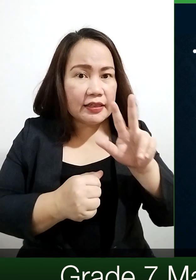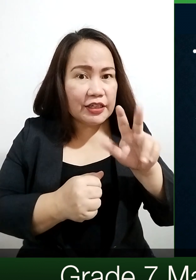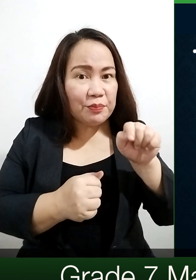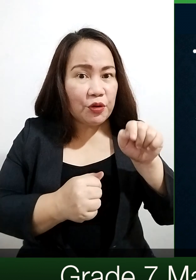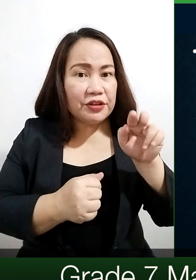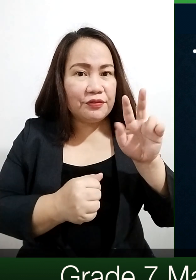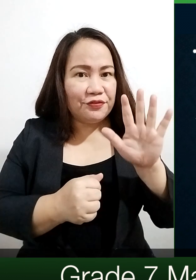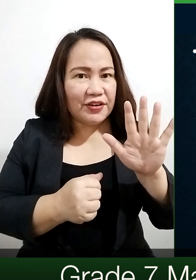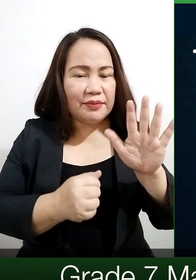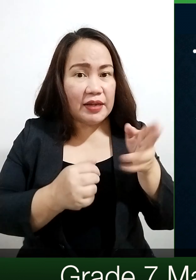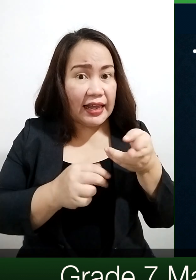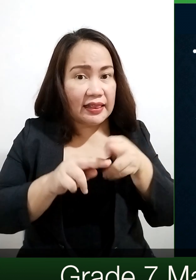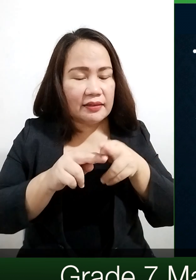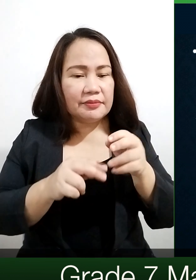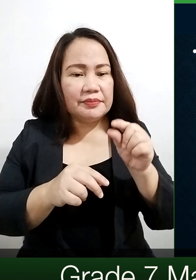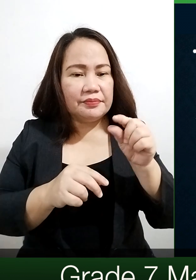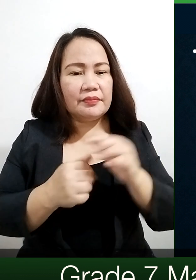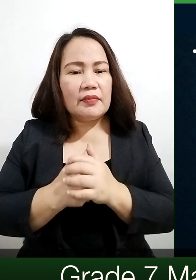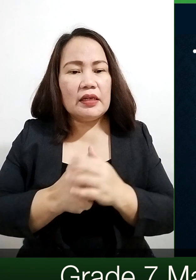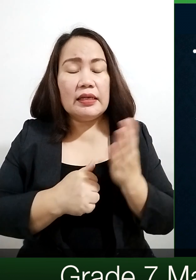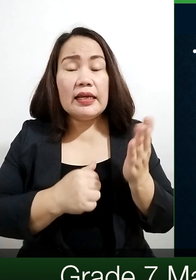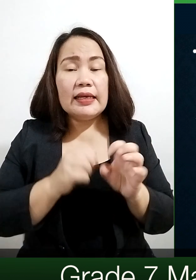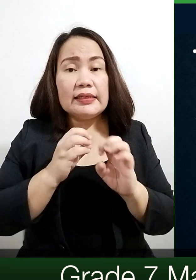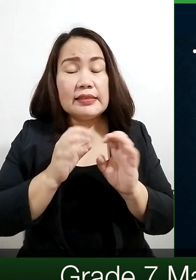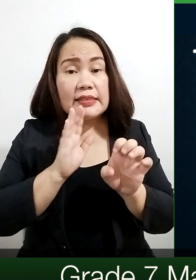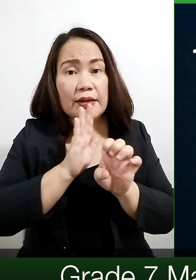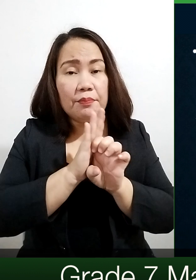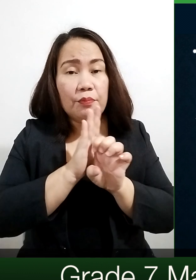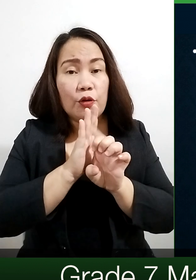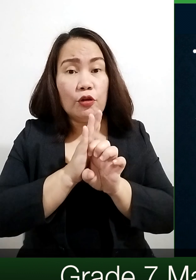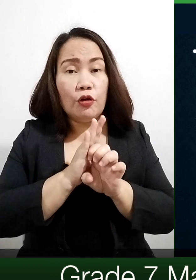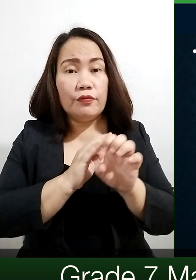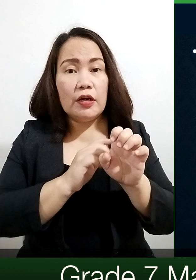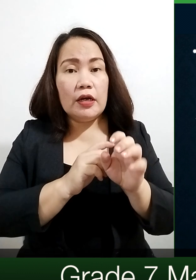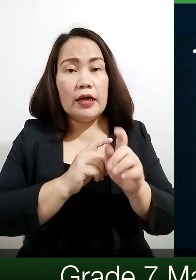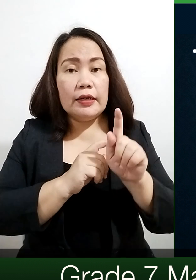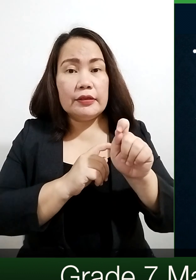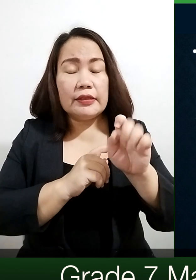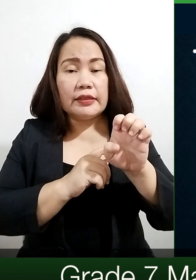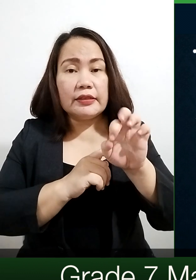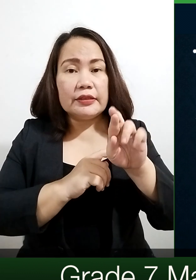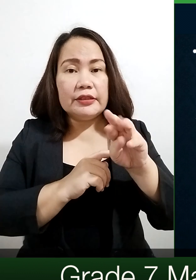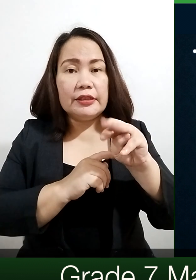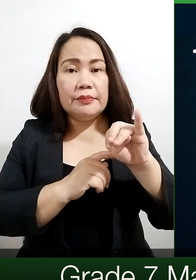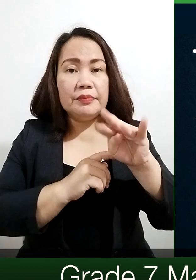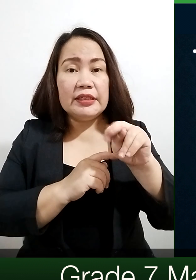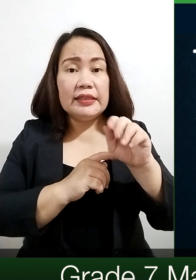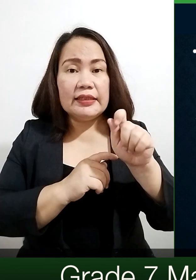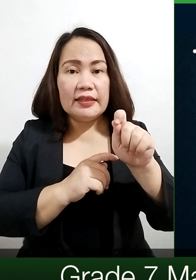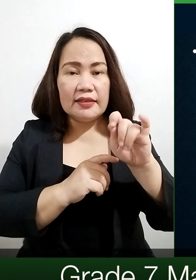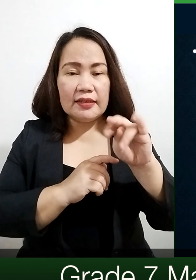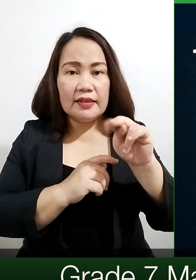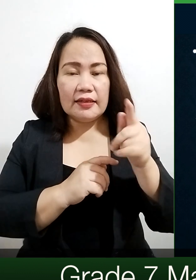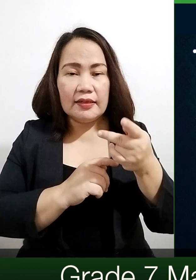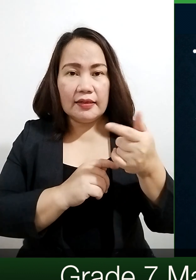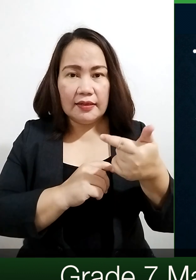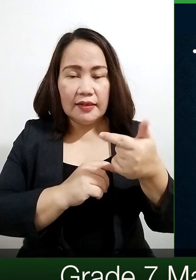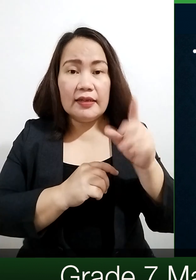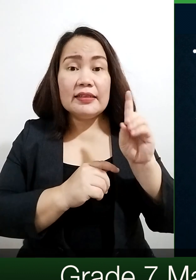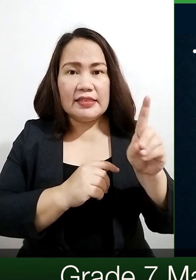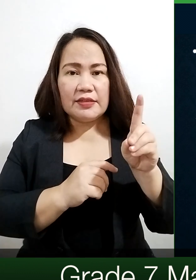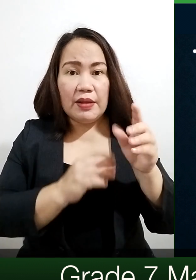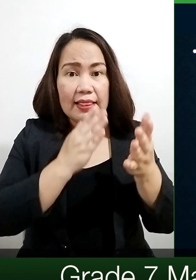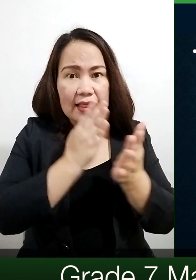So, 3.5. So, this is an example of terminating decimal. Let's have another. So, I have 3/4. So, this